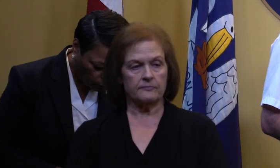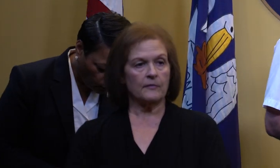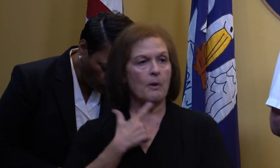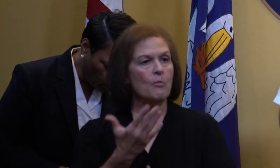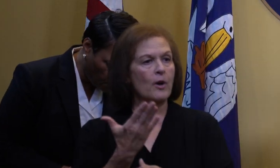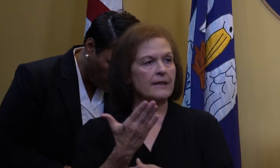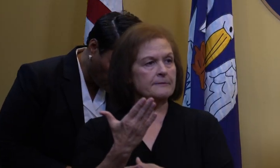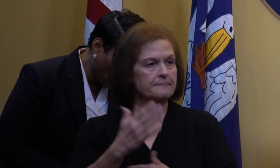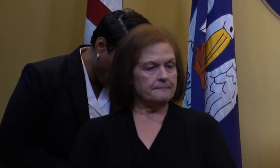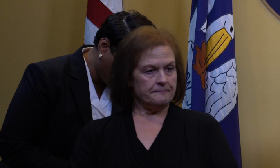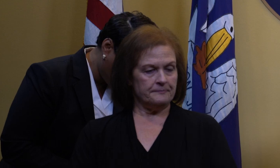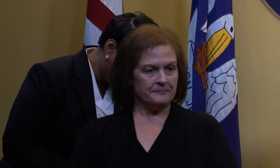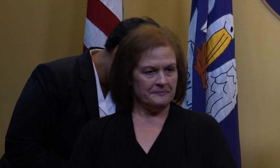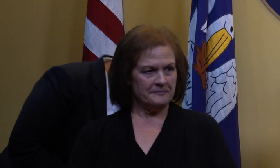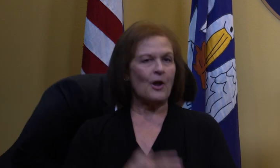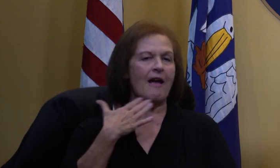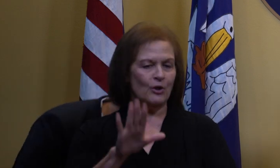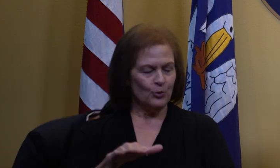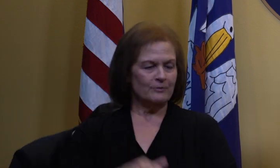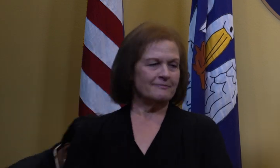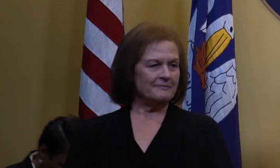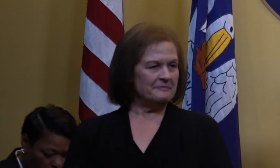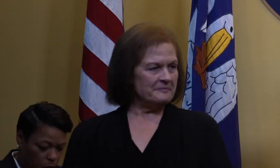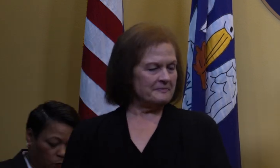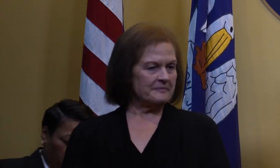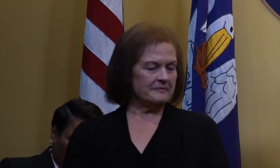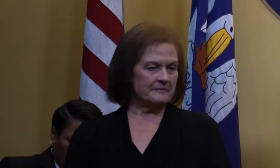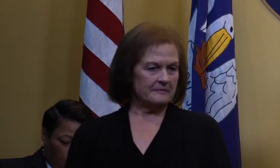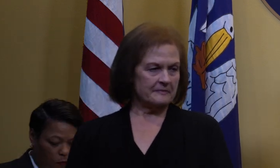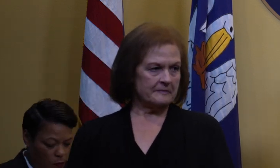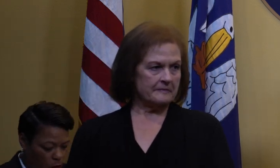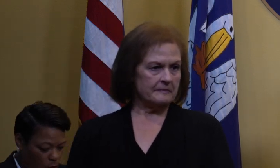Morning, everyone. Good morning. Well, good afternoon. Good afternoon.